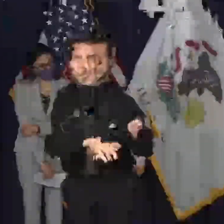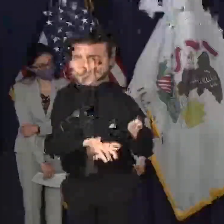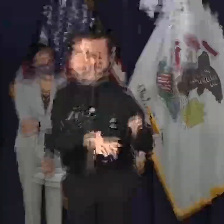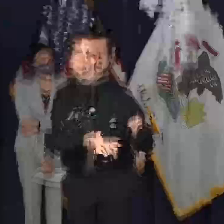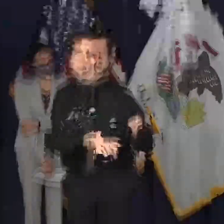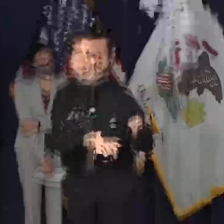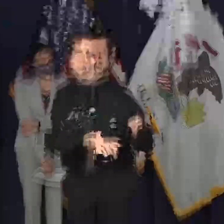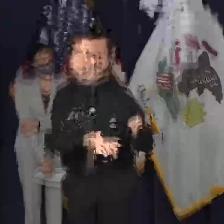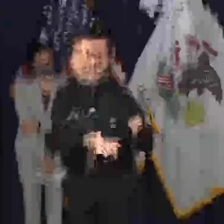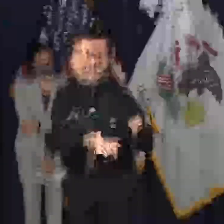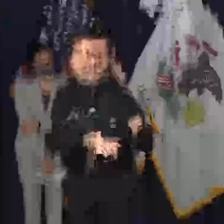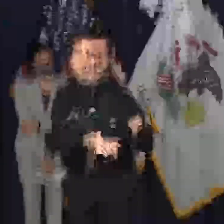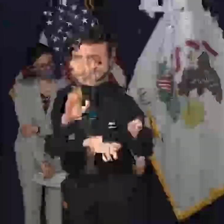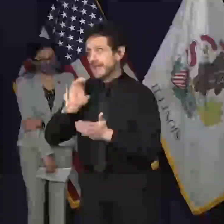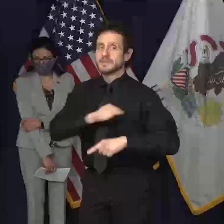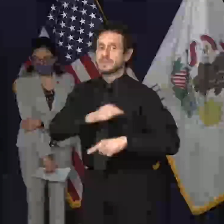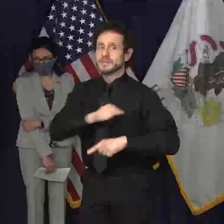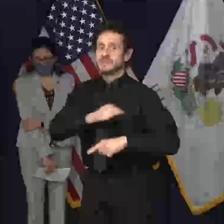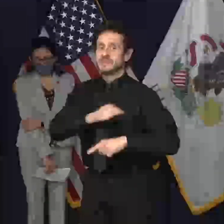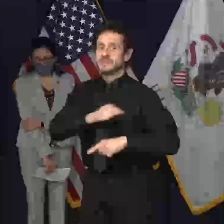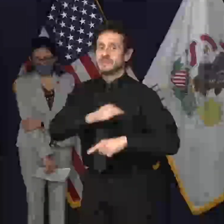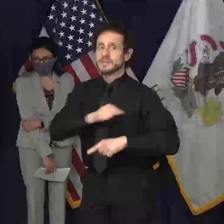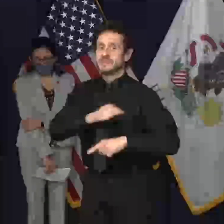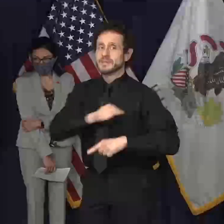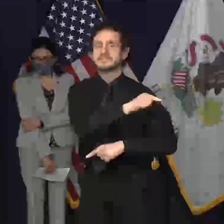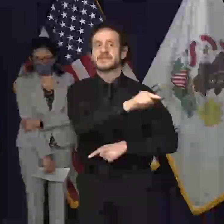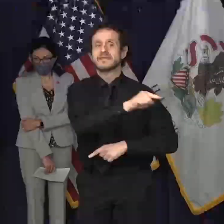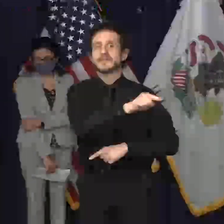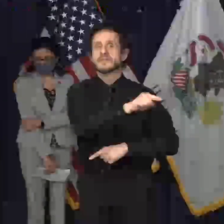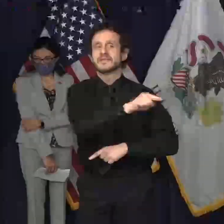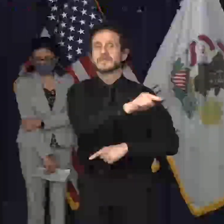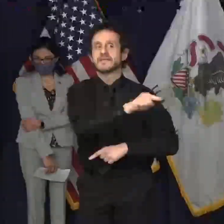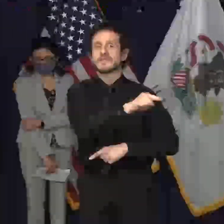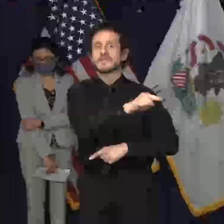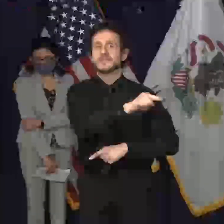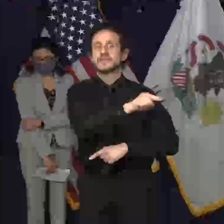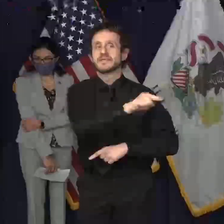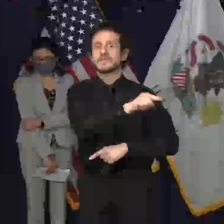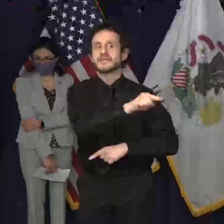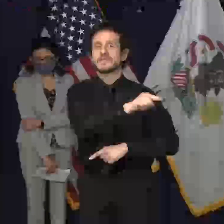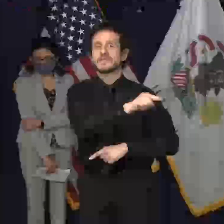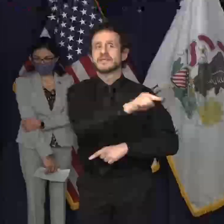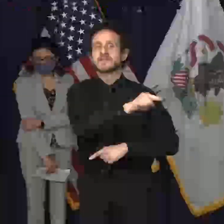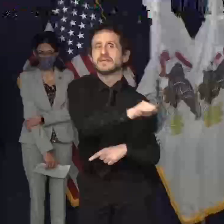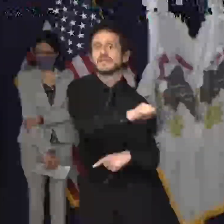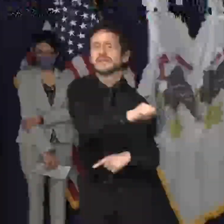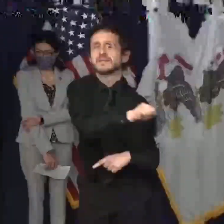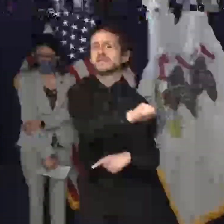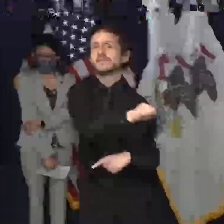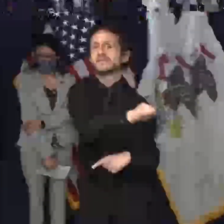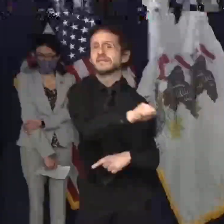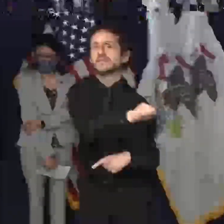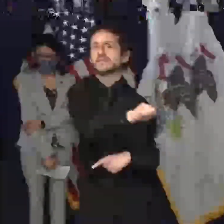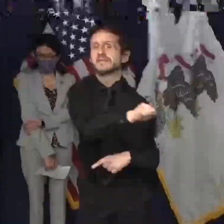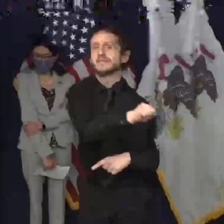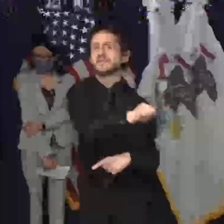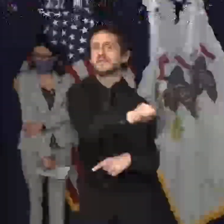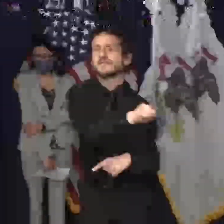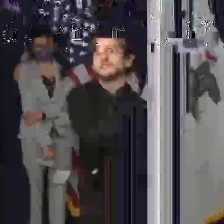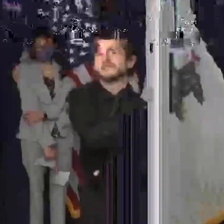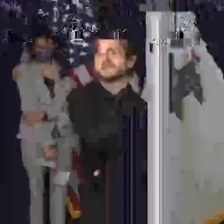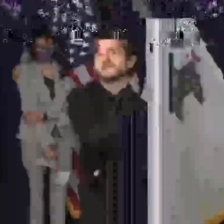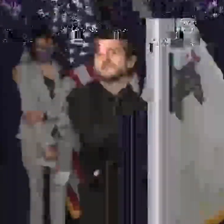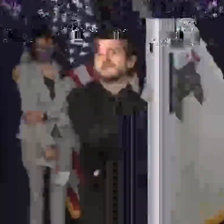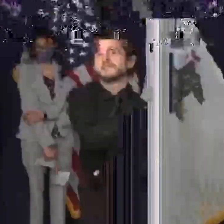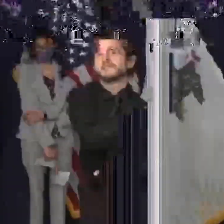in. Yeah. Kelly at Block Club. For Dr. Azike, how can people safely open their quarantine circle, if at all, to family and friends